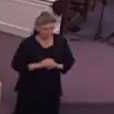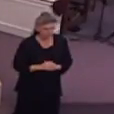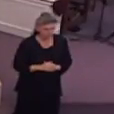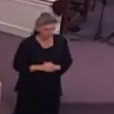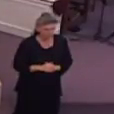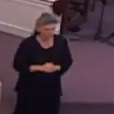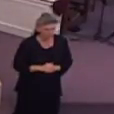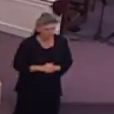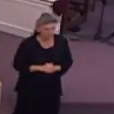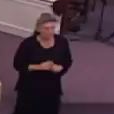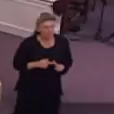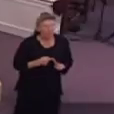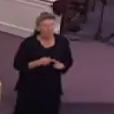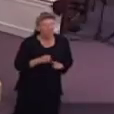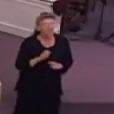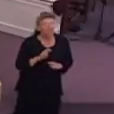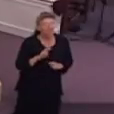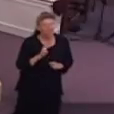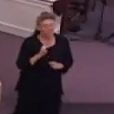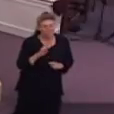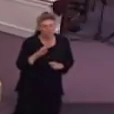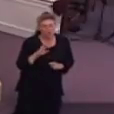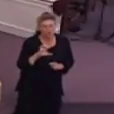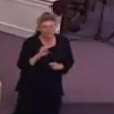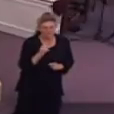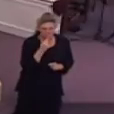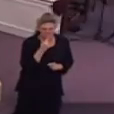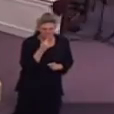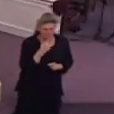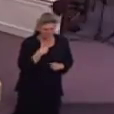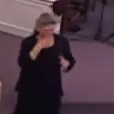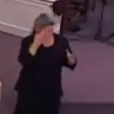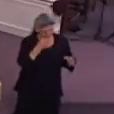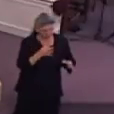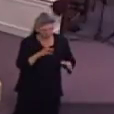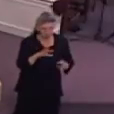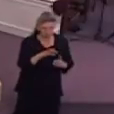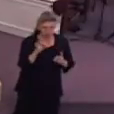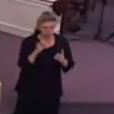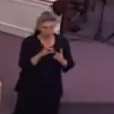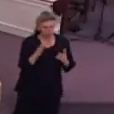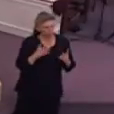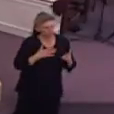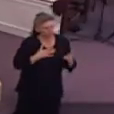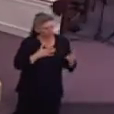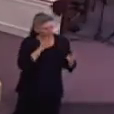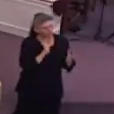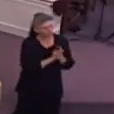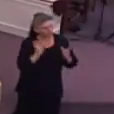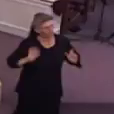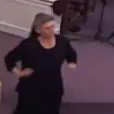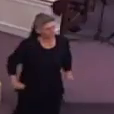then Eric responded and he said, I've decided to choose my wife.